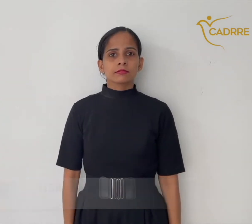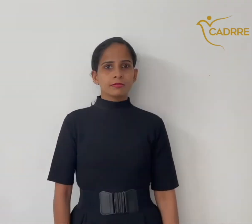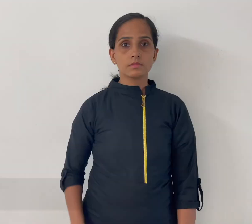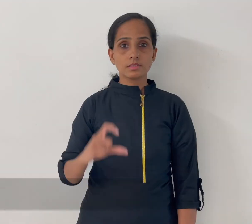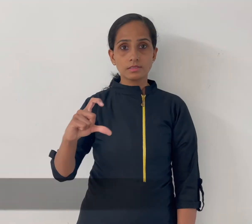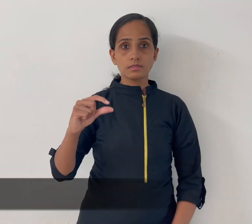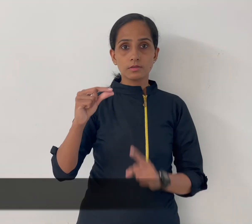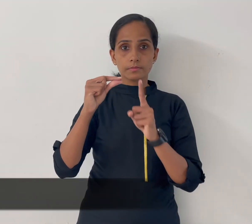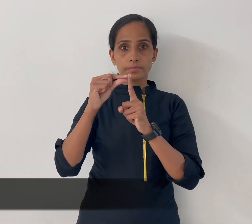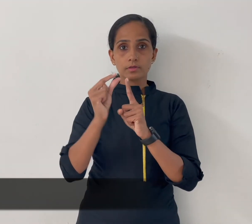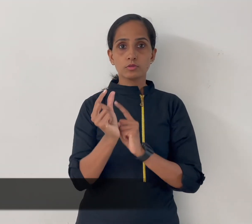CPU